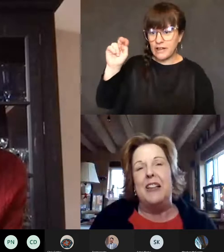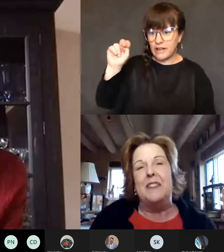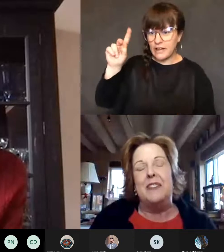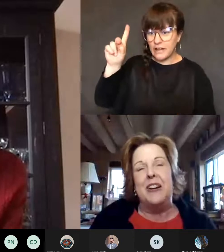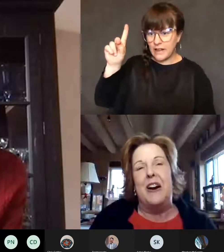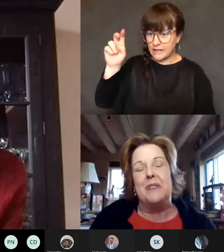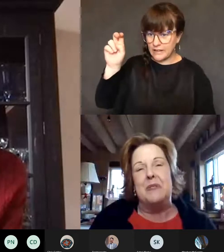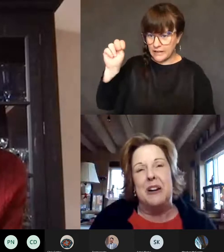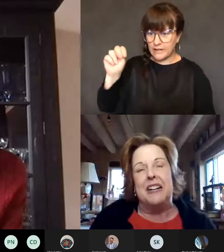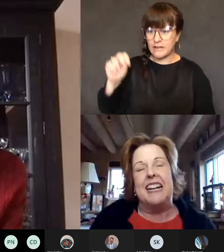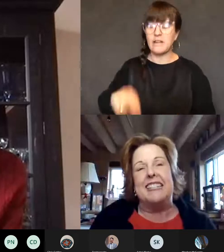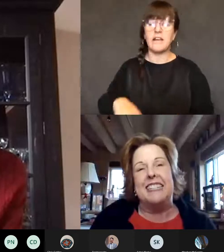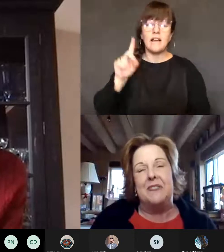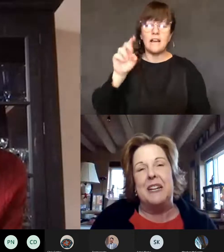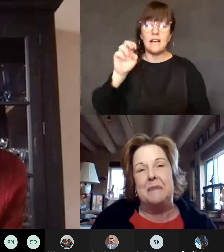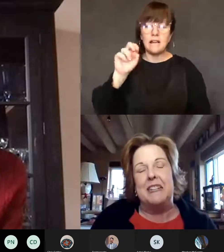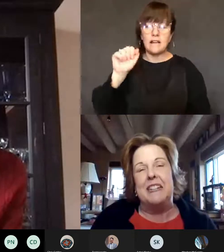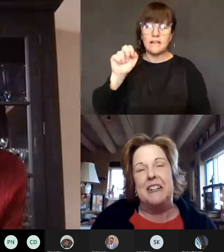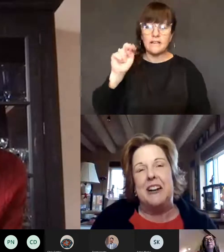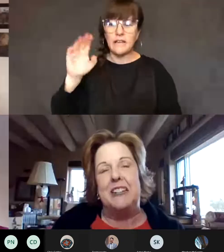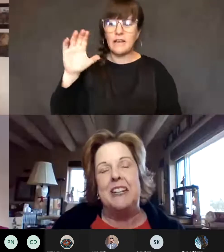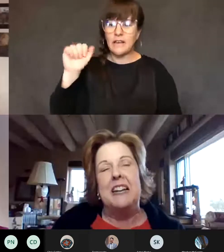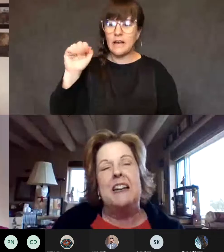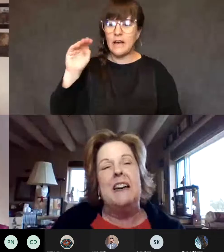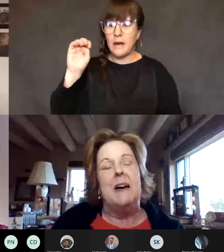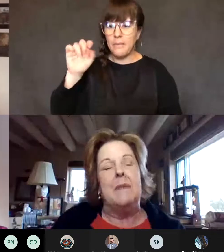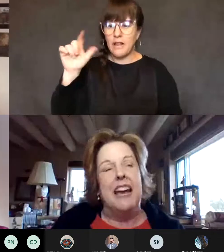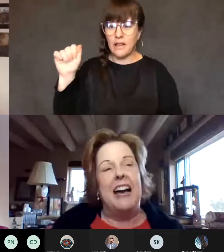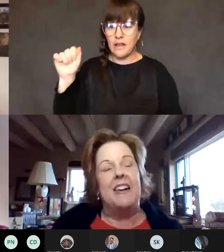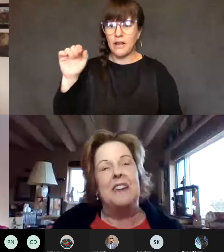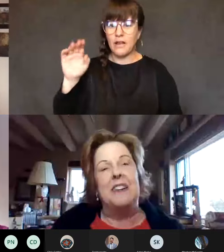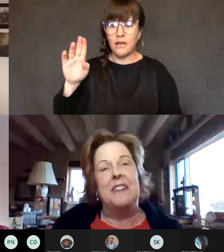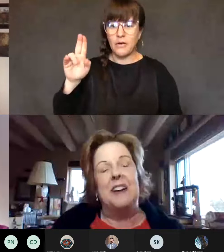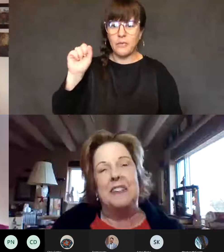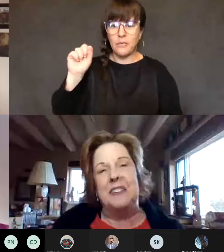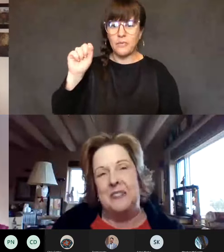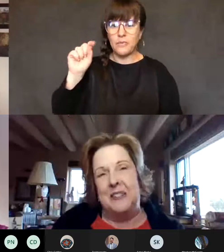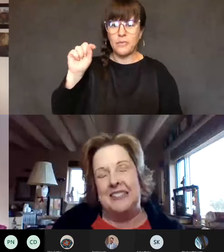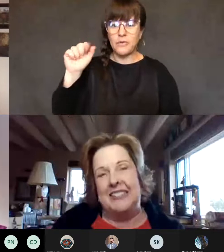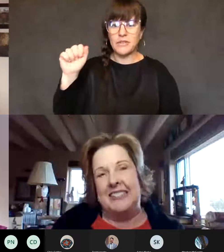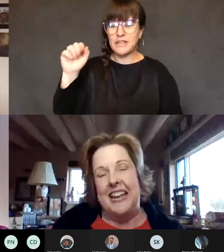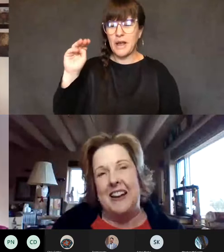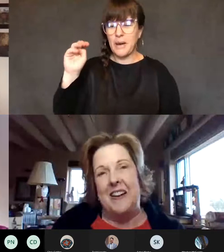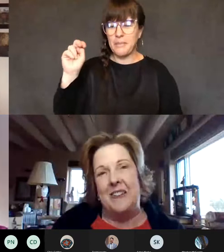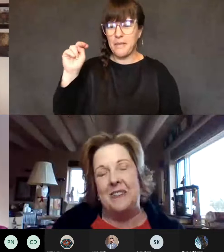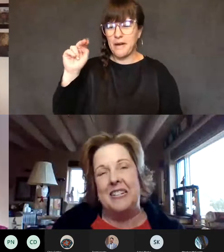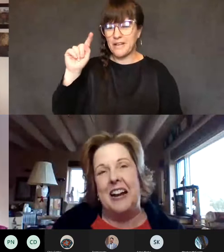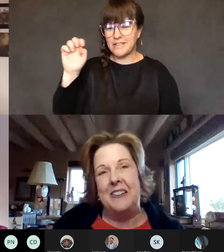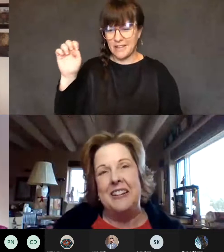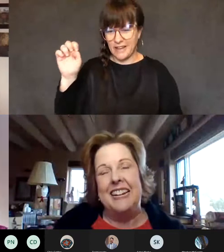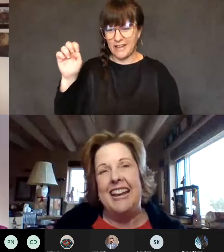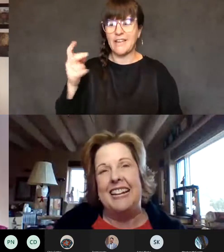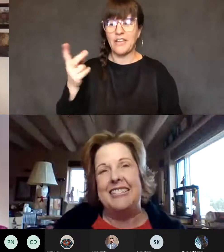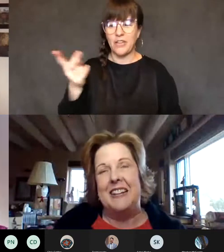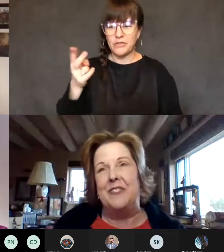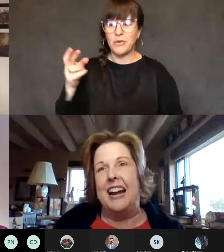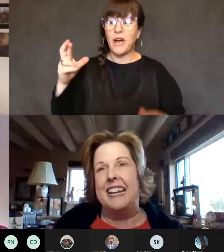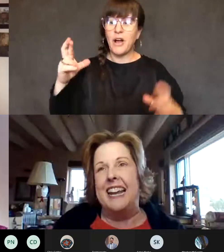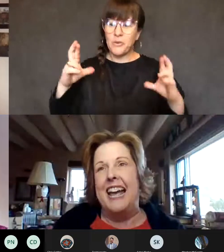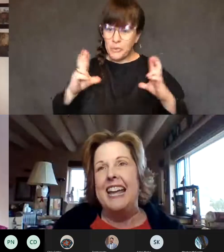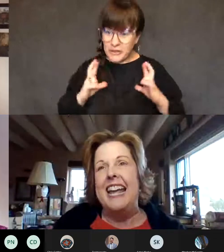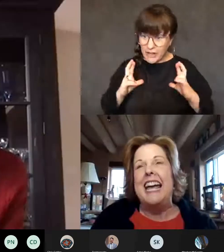Bustamante for all of their hard work at Santa Fe Community College on behalf of our students. They are retiring